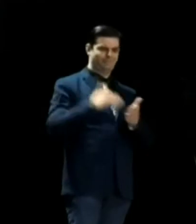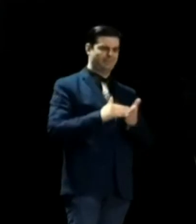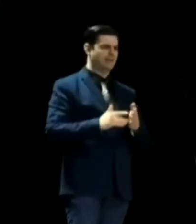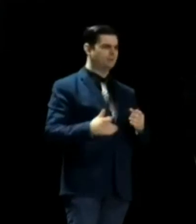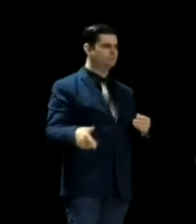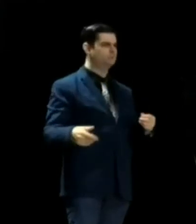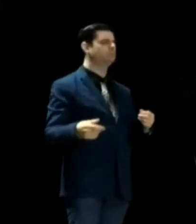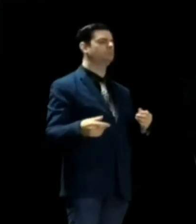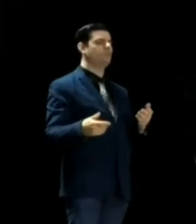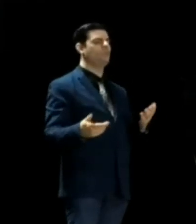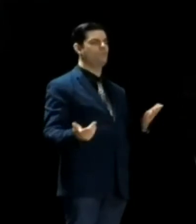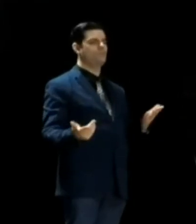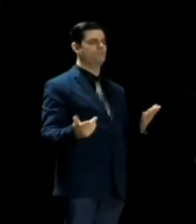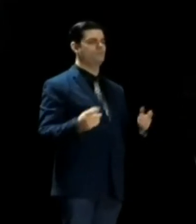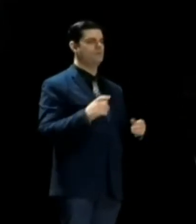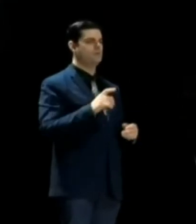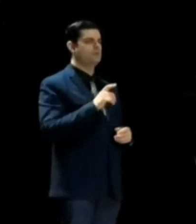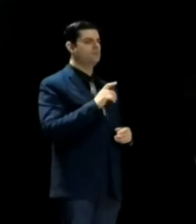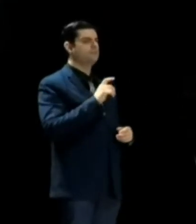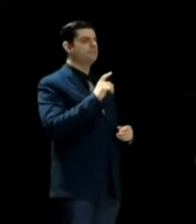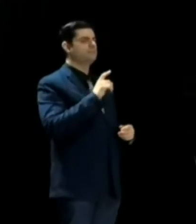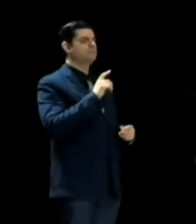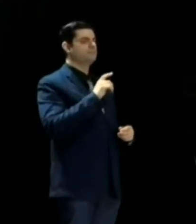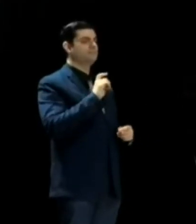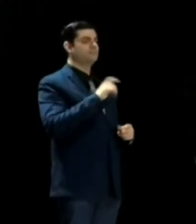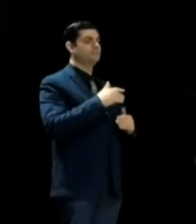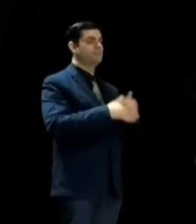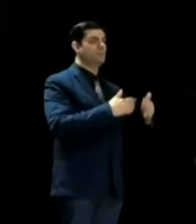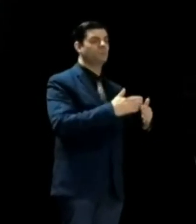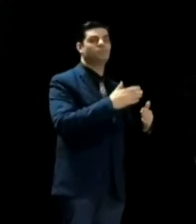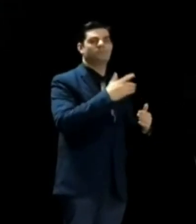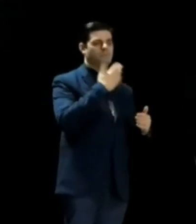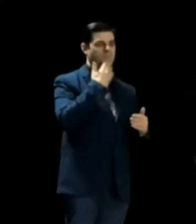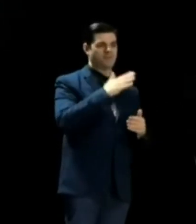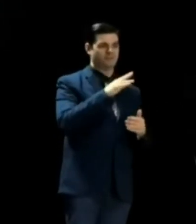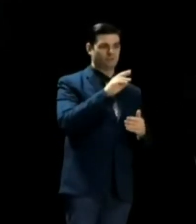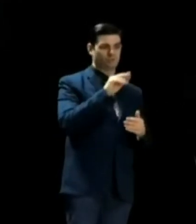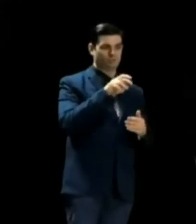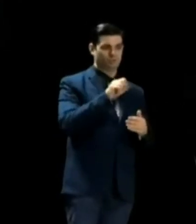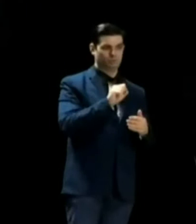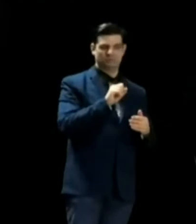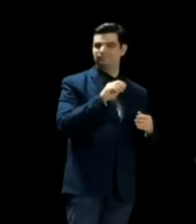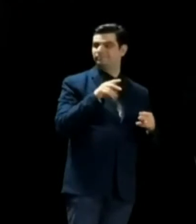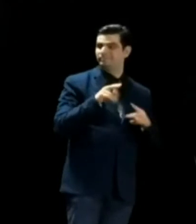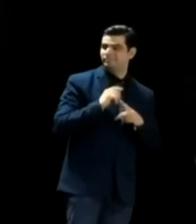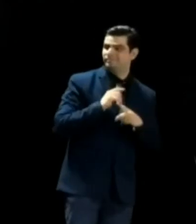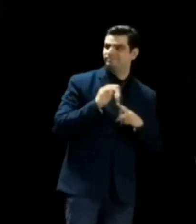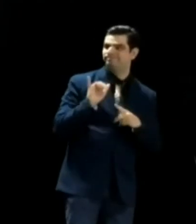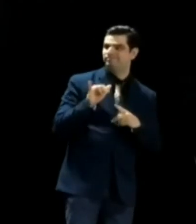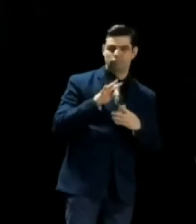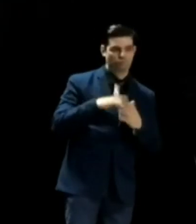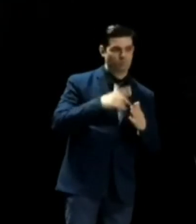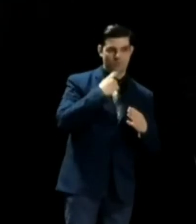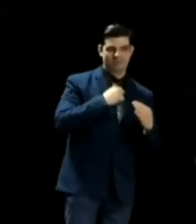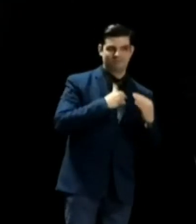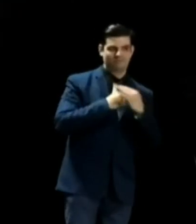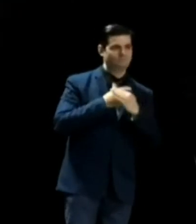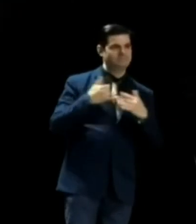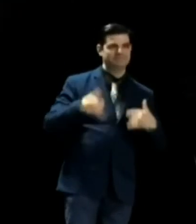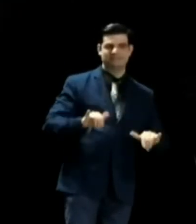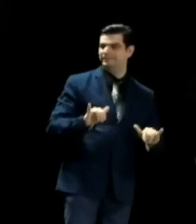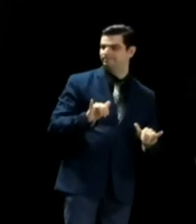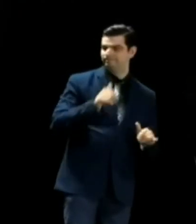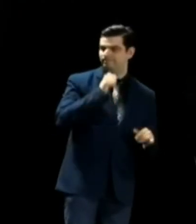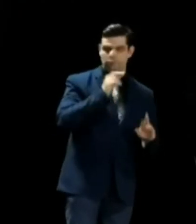news. Our health data today does not merit a restart. We need it to improve. So for those of people